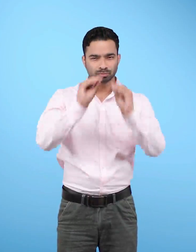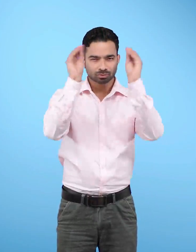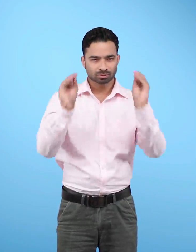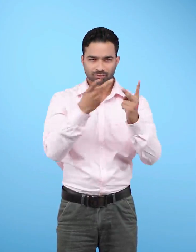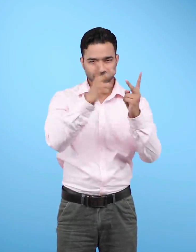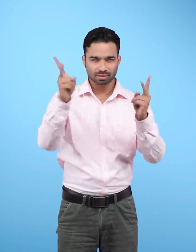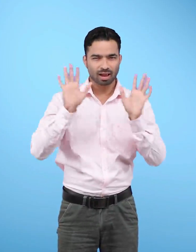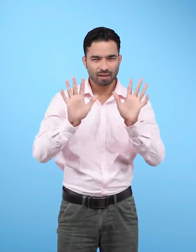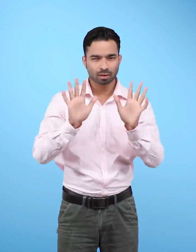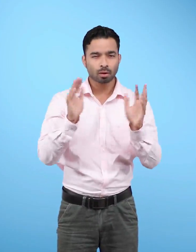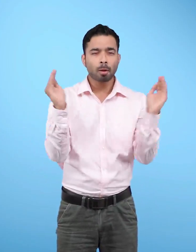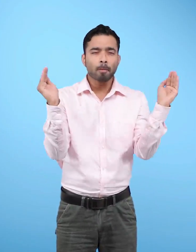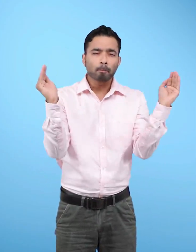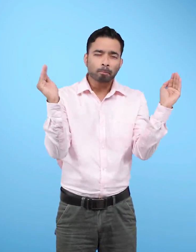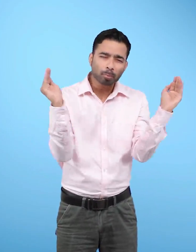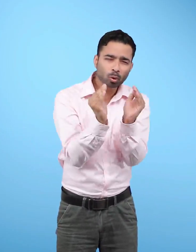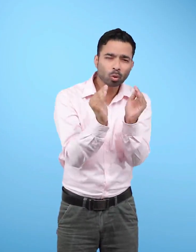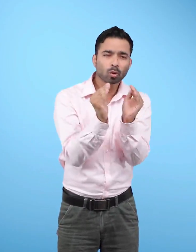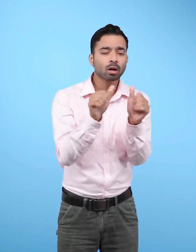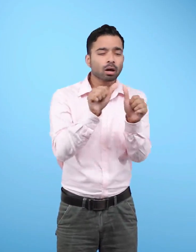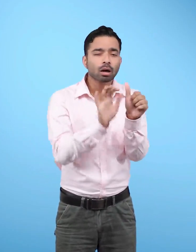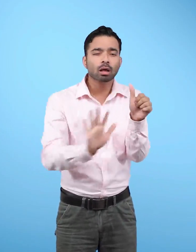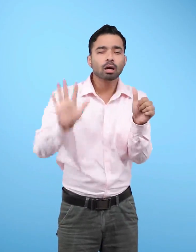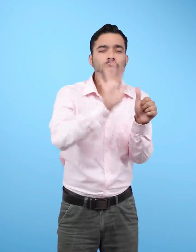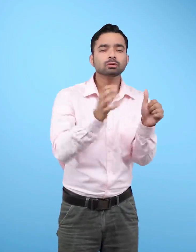Which shape has the smallest area?